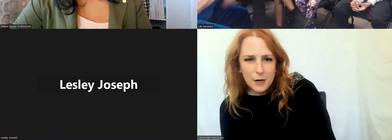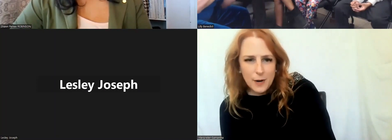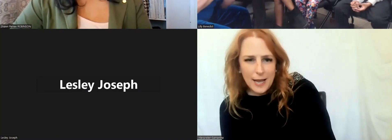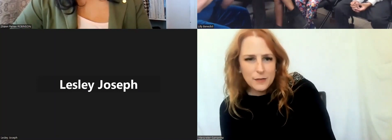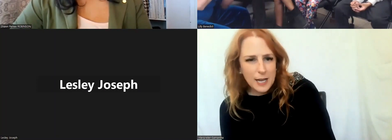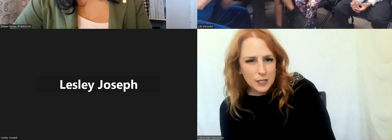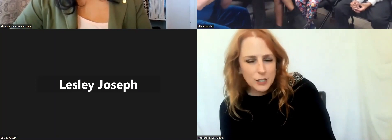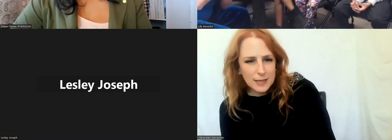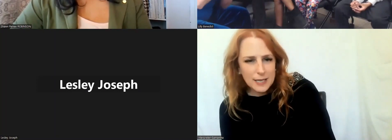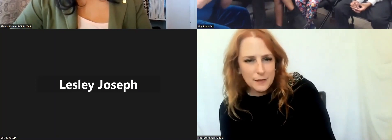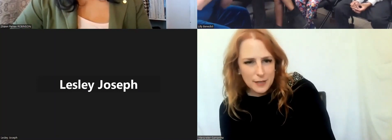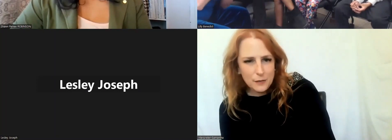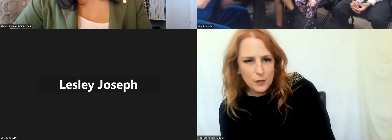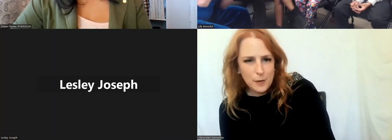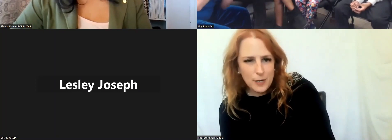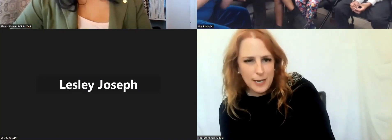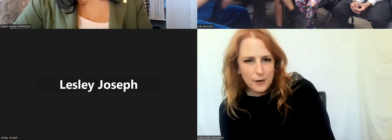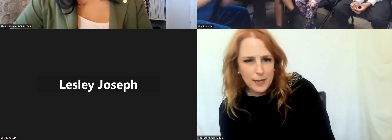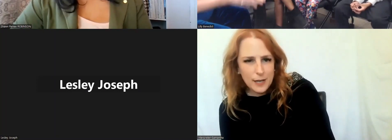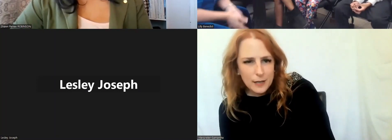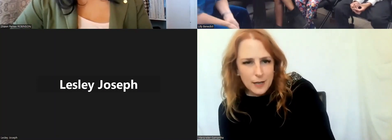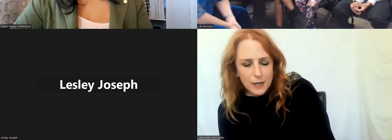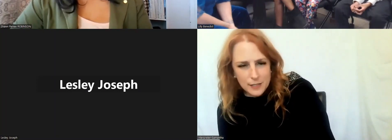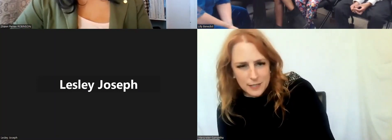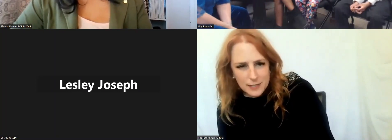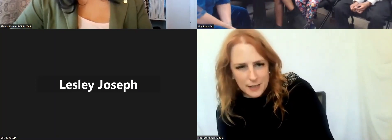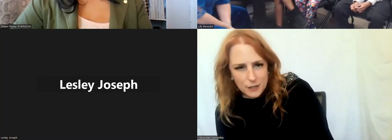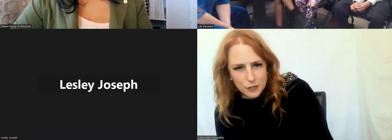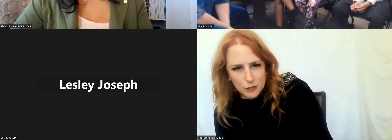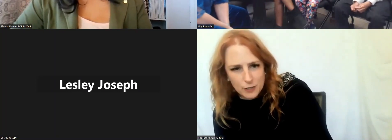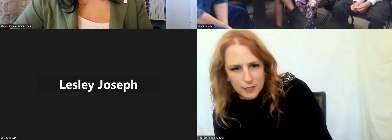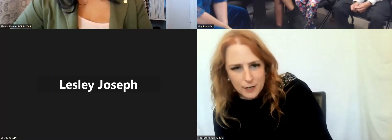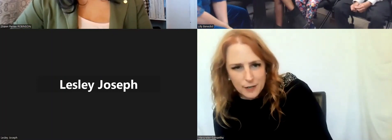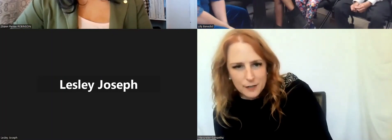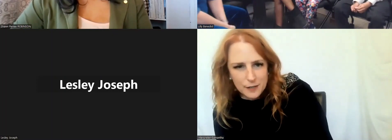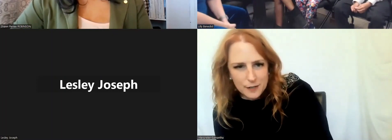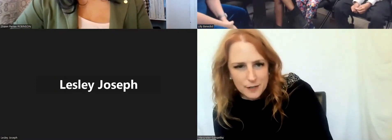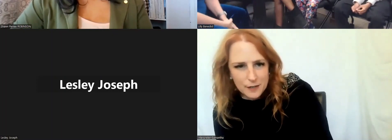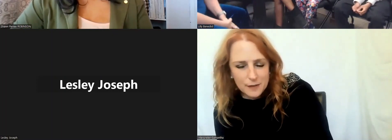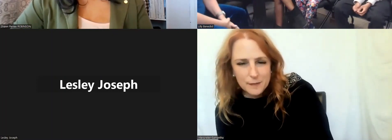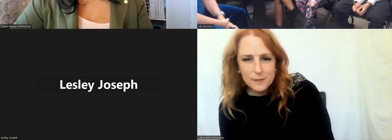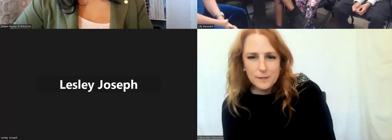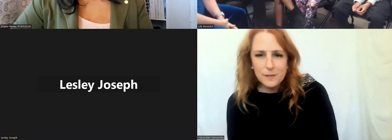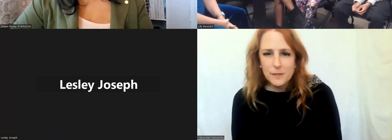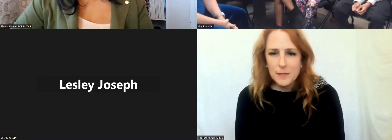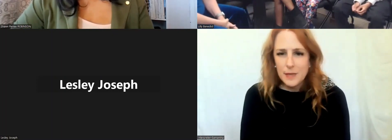they don't have to actually live in the Fremont area to send their children here.